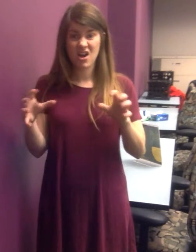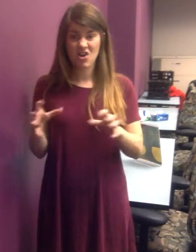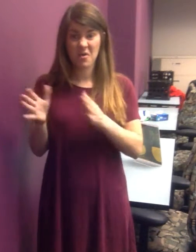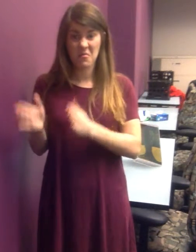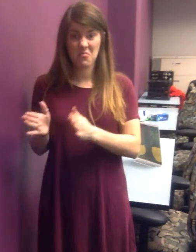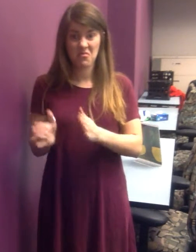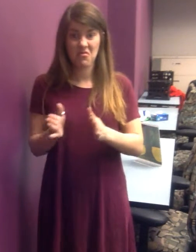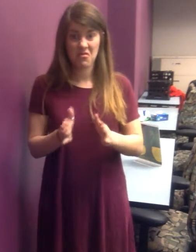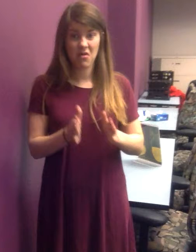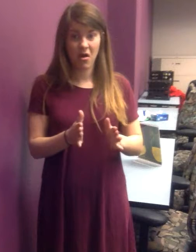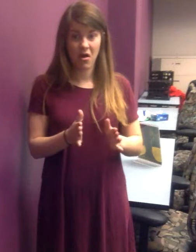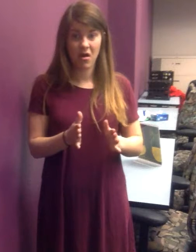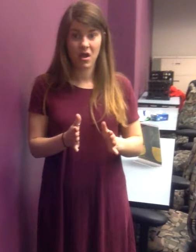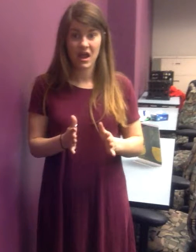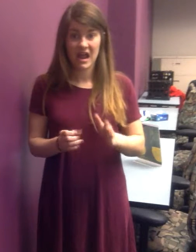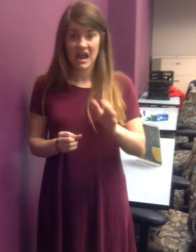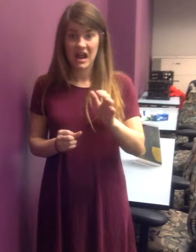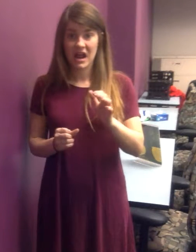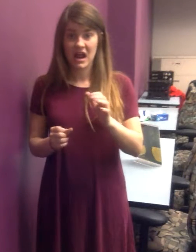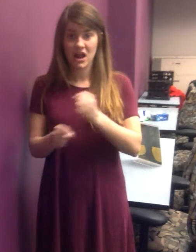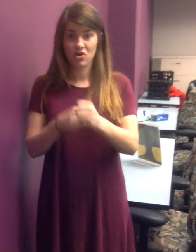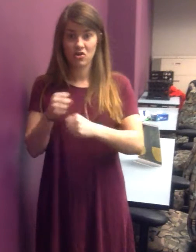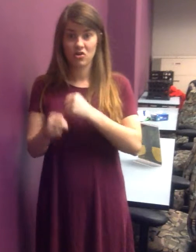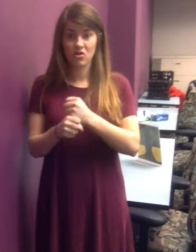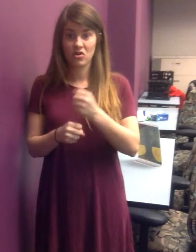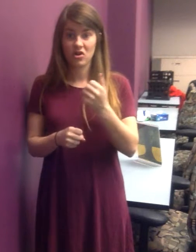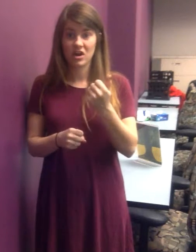public recognizes uncertainties in climate science.